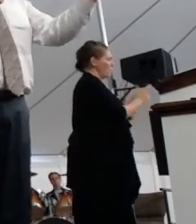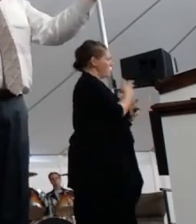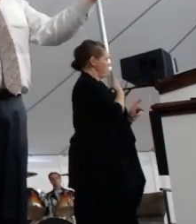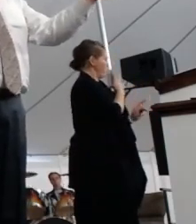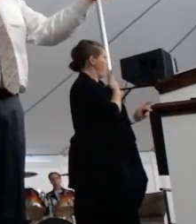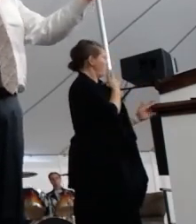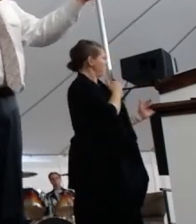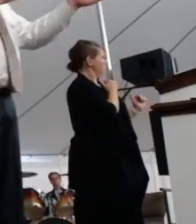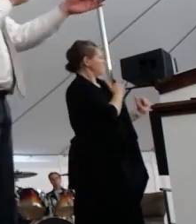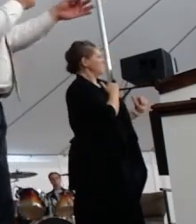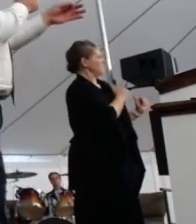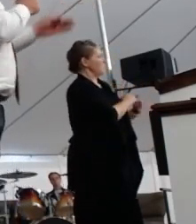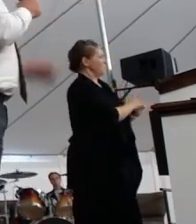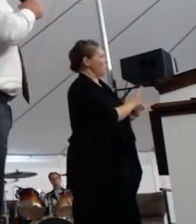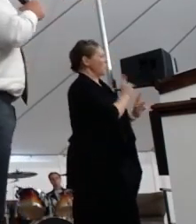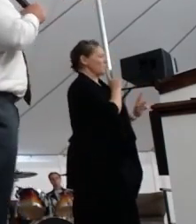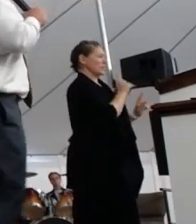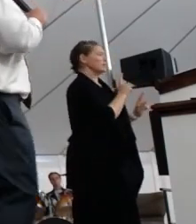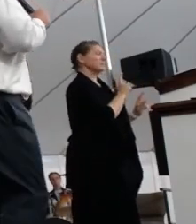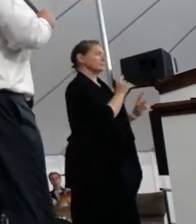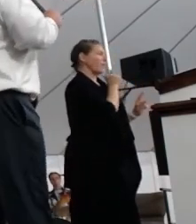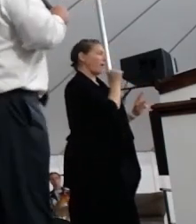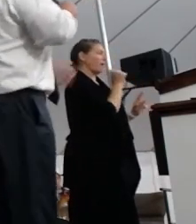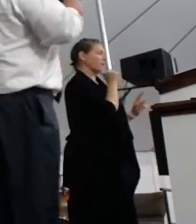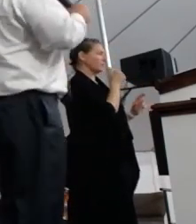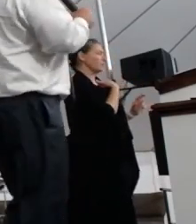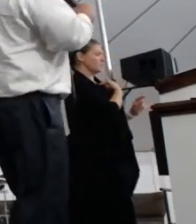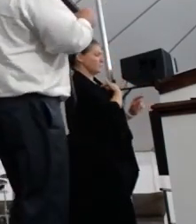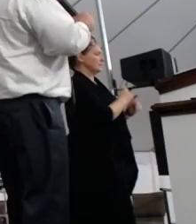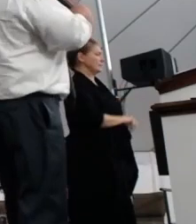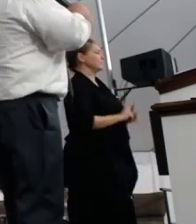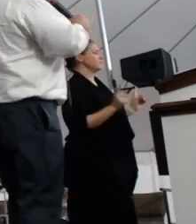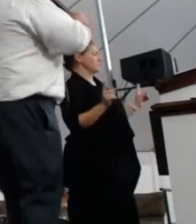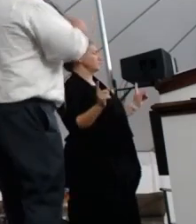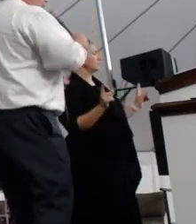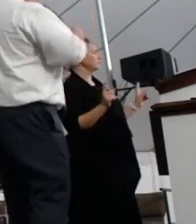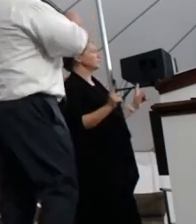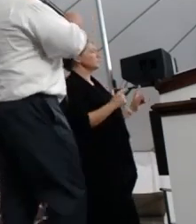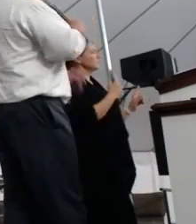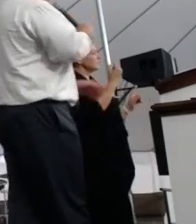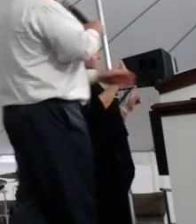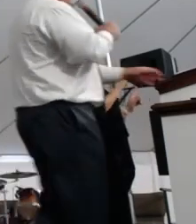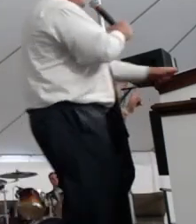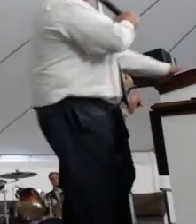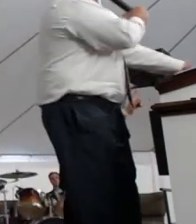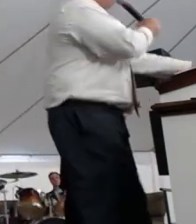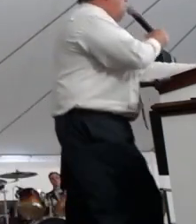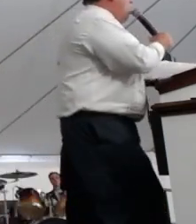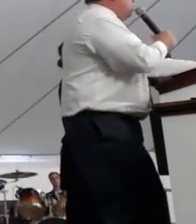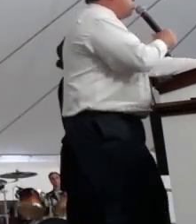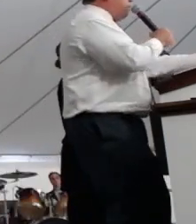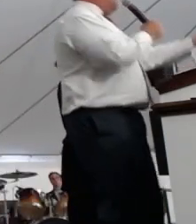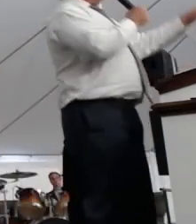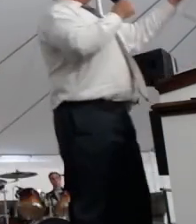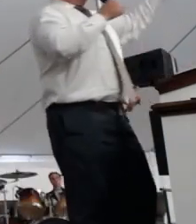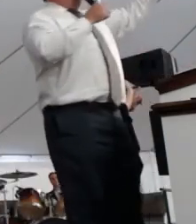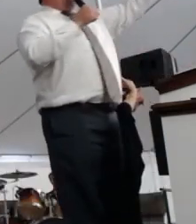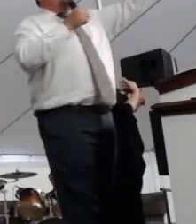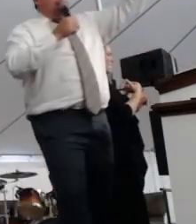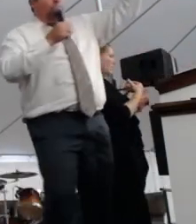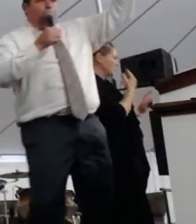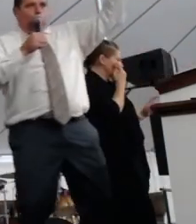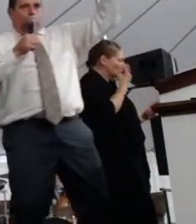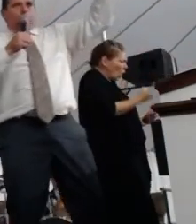us, but it was really just an act of survival. But somewhere, somehow, we got exposed to